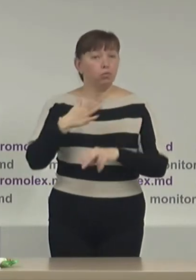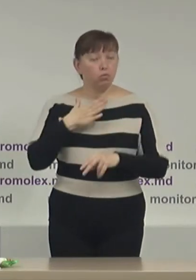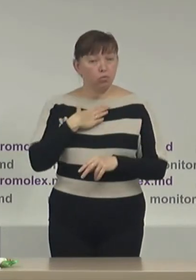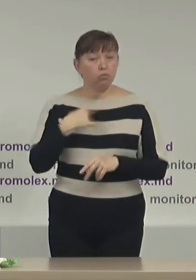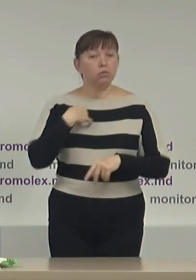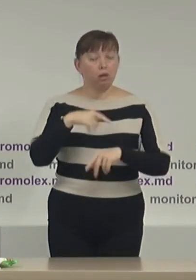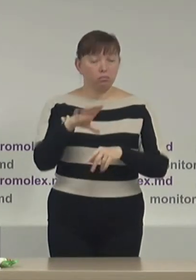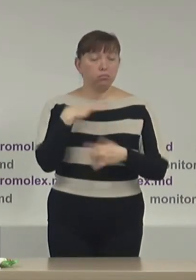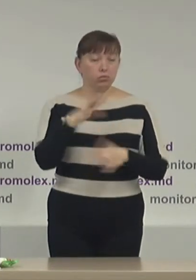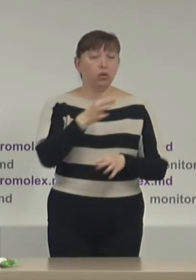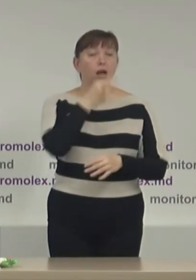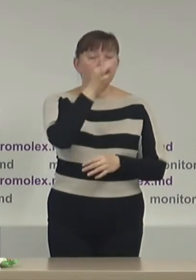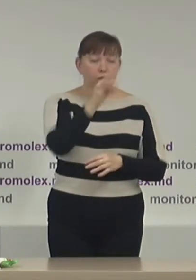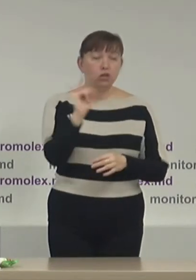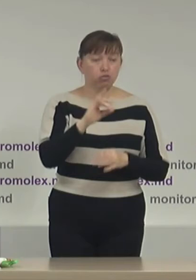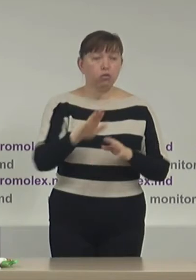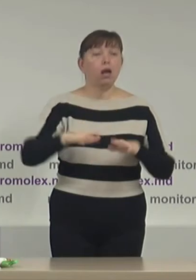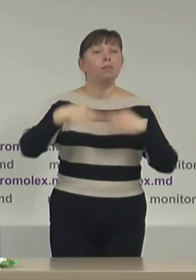our observers,